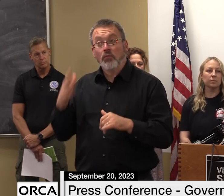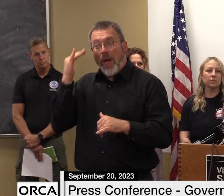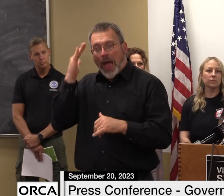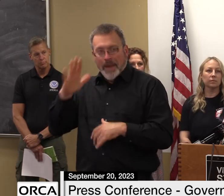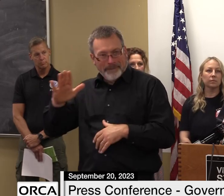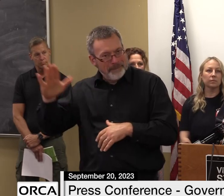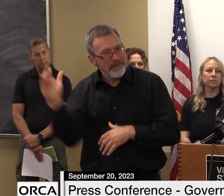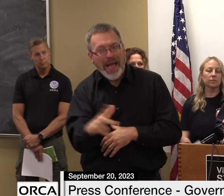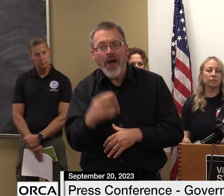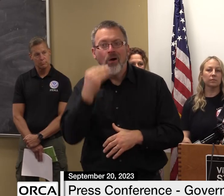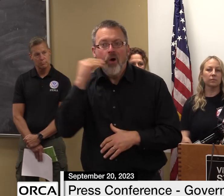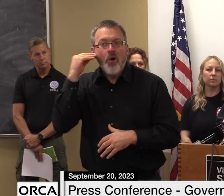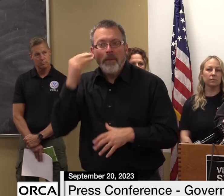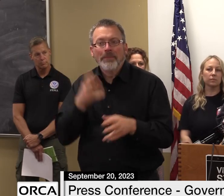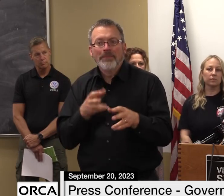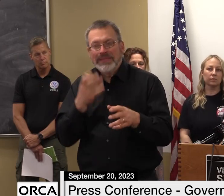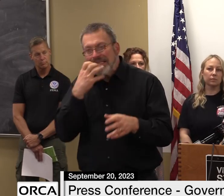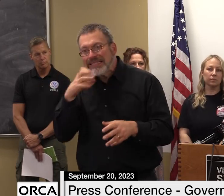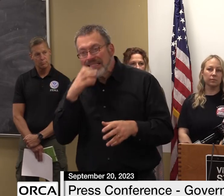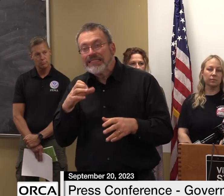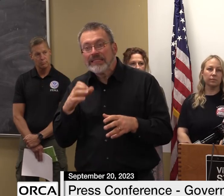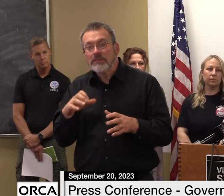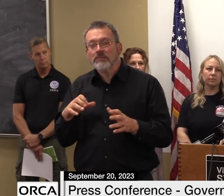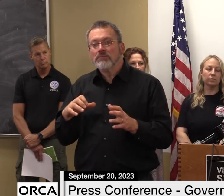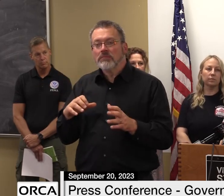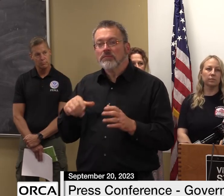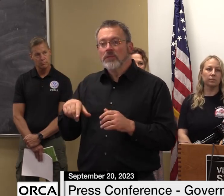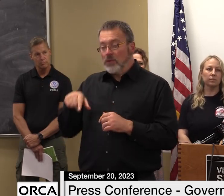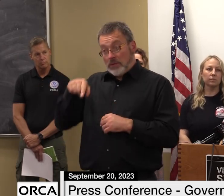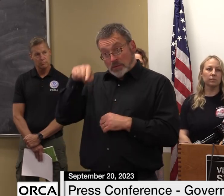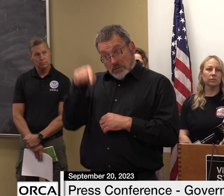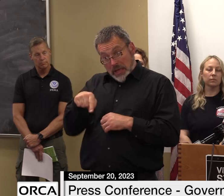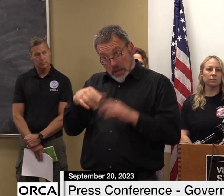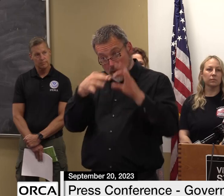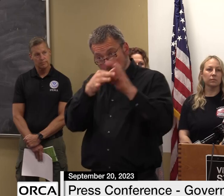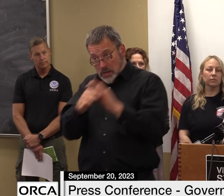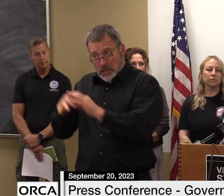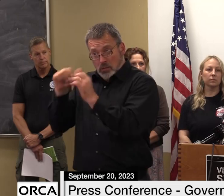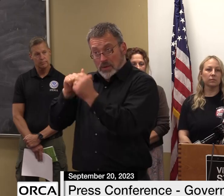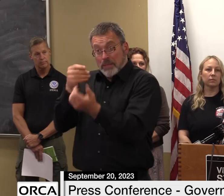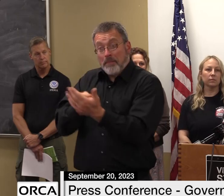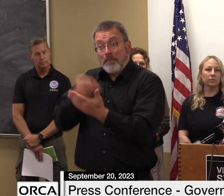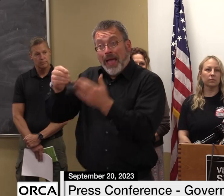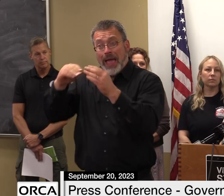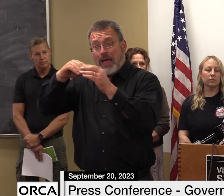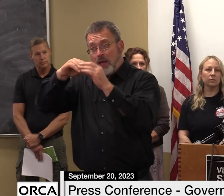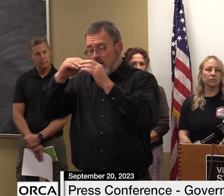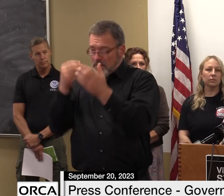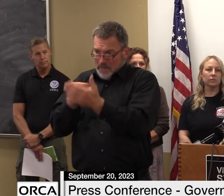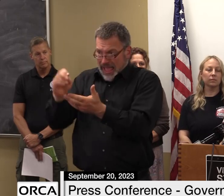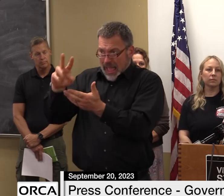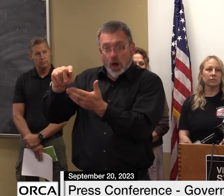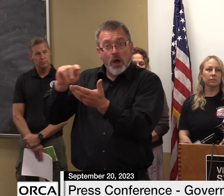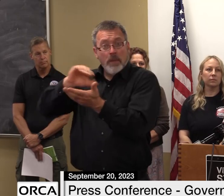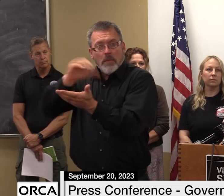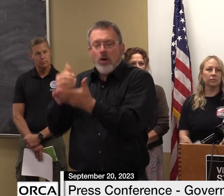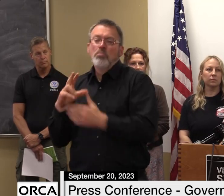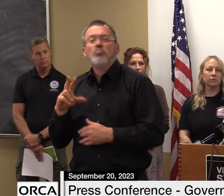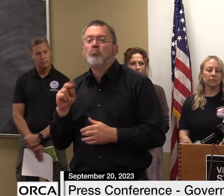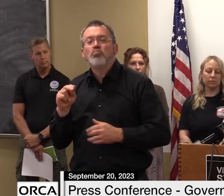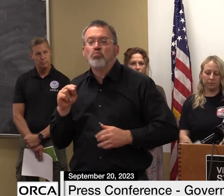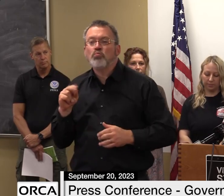the amount of your buyout. So we are committed to working with FEMA and the municipalities